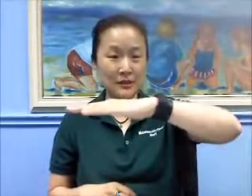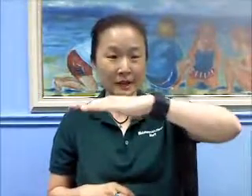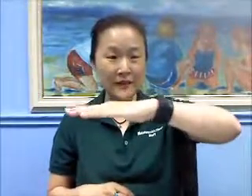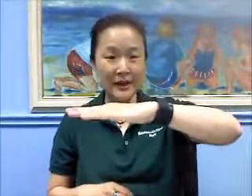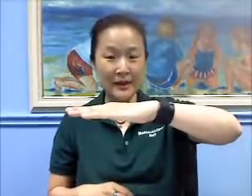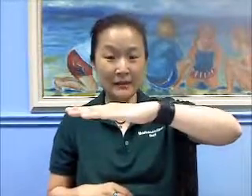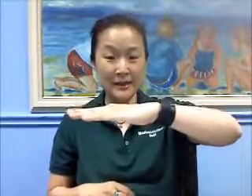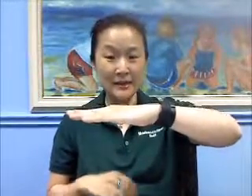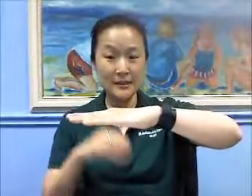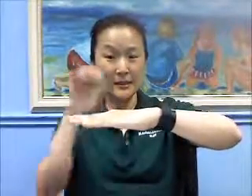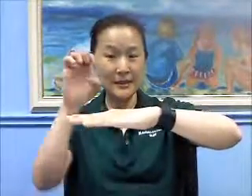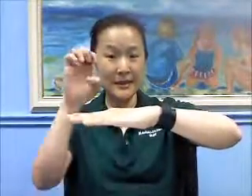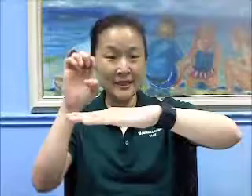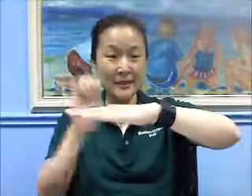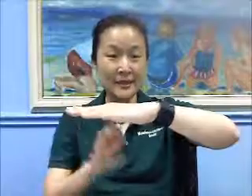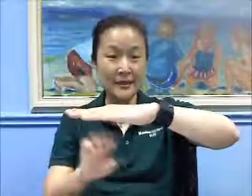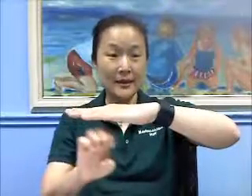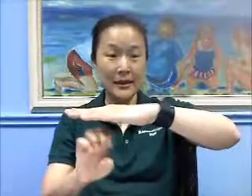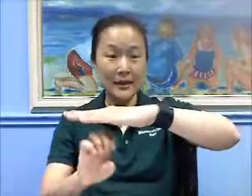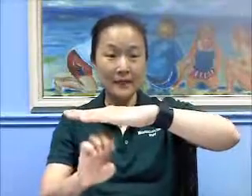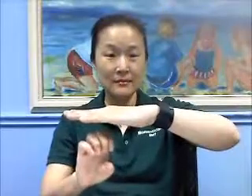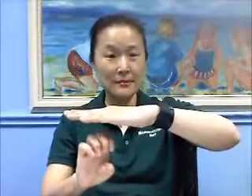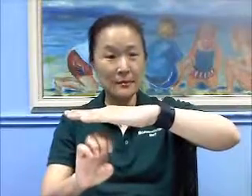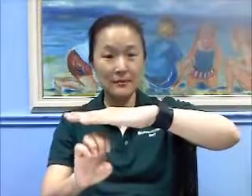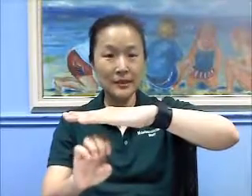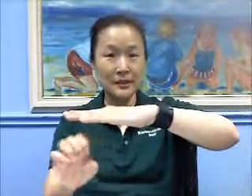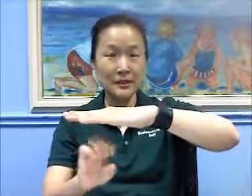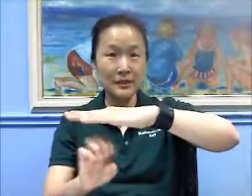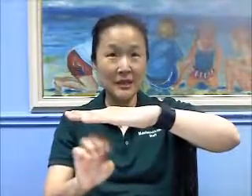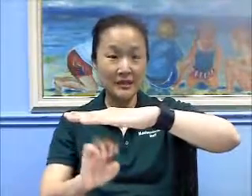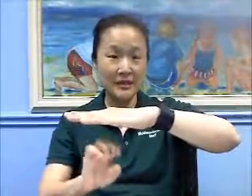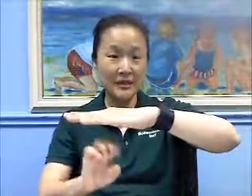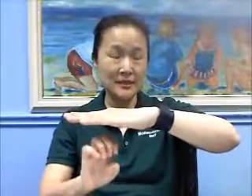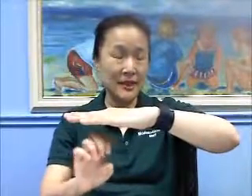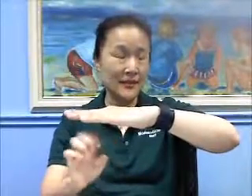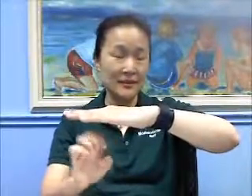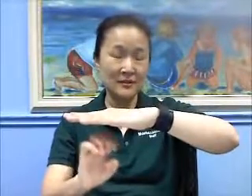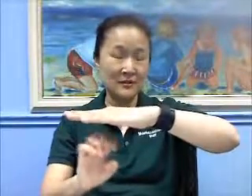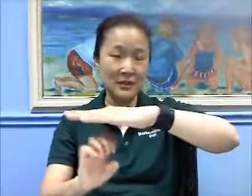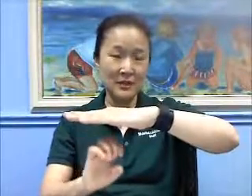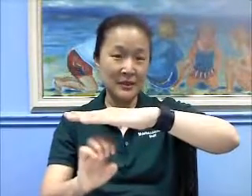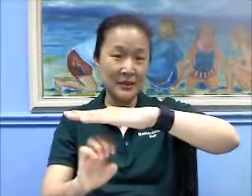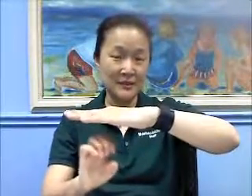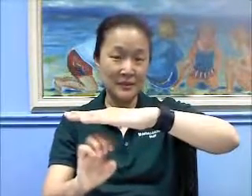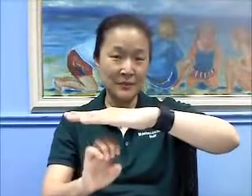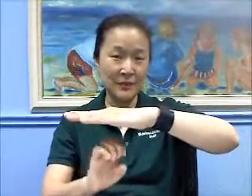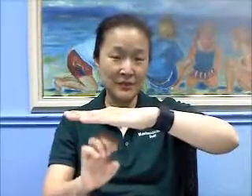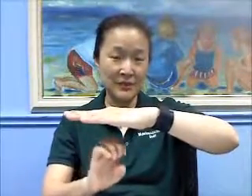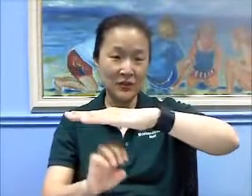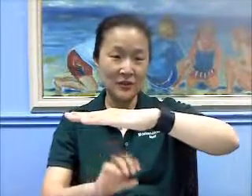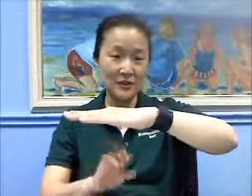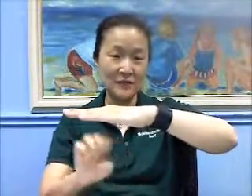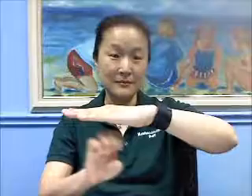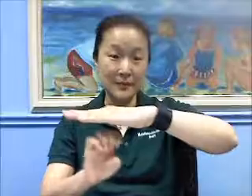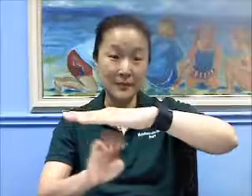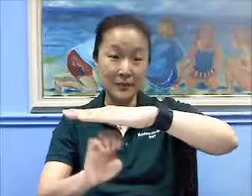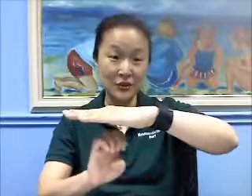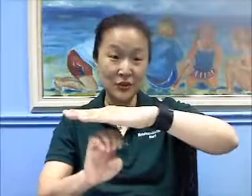you have your hand out like this, and you make an E. And, the kids are in the basement because they haven't earned the right to be up on the first floor. So, elementary